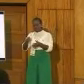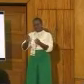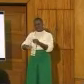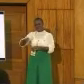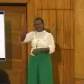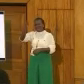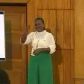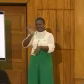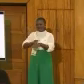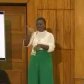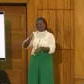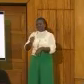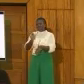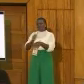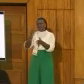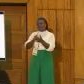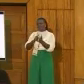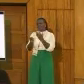project.